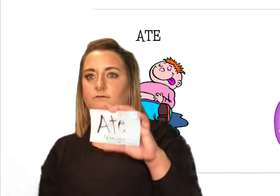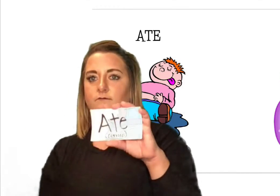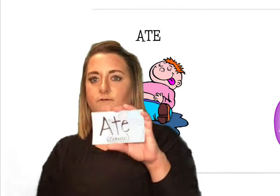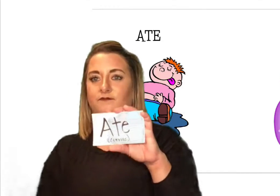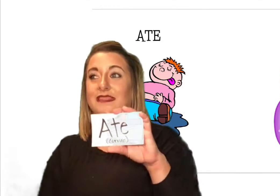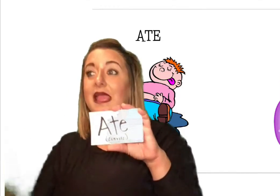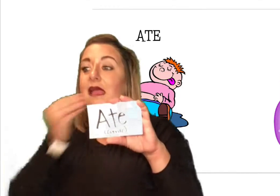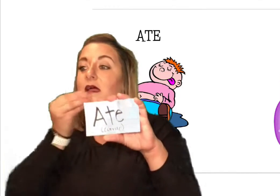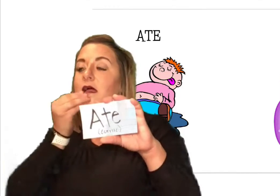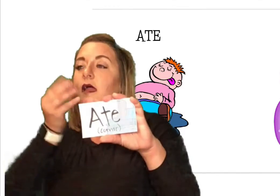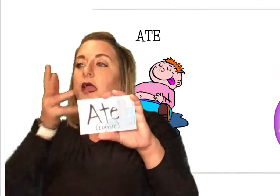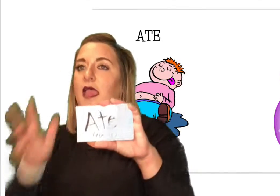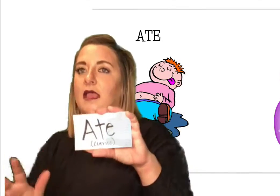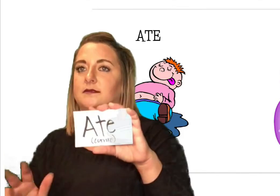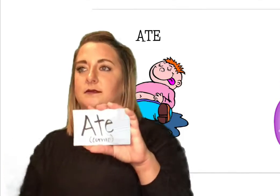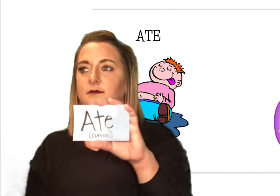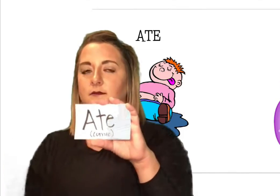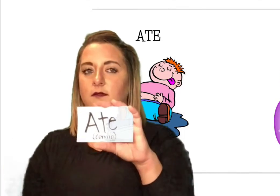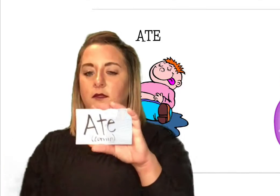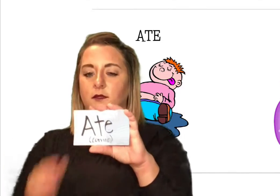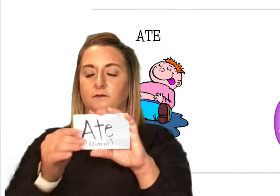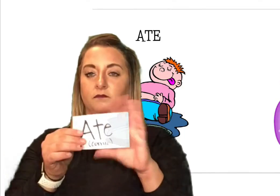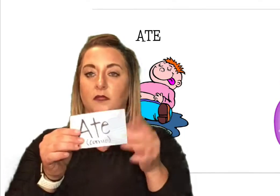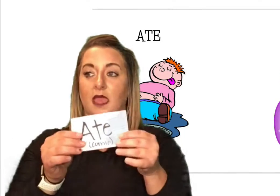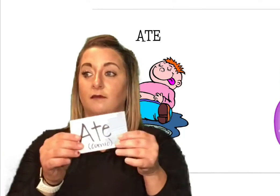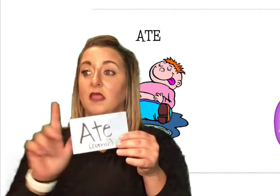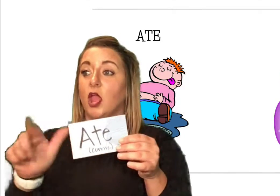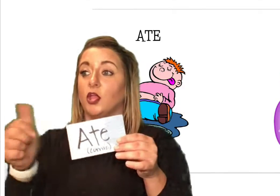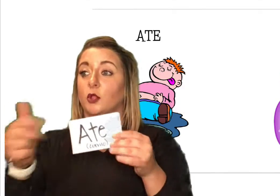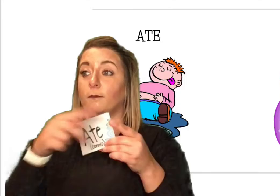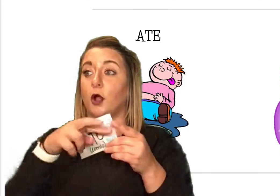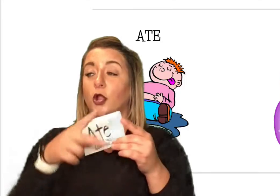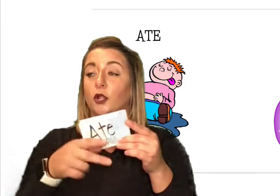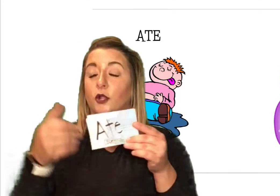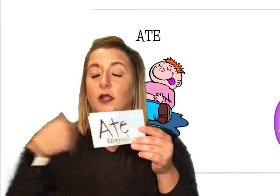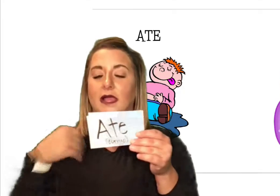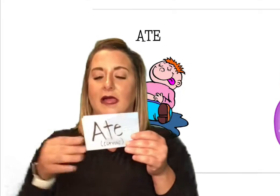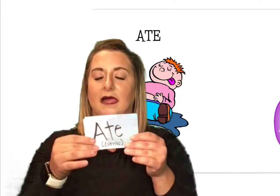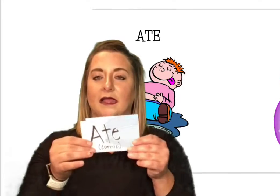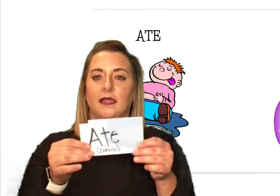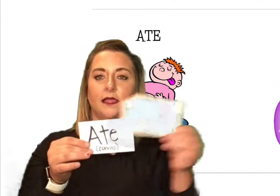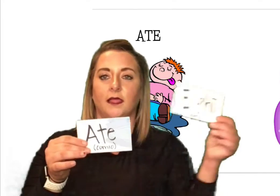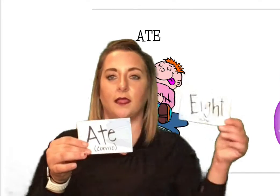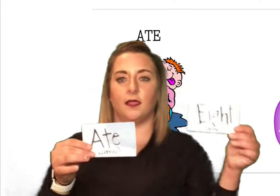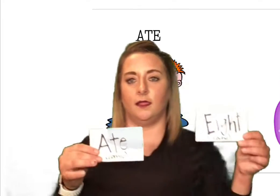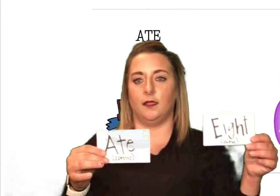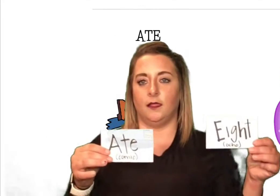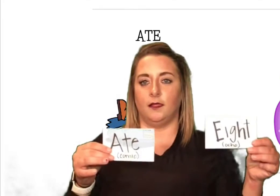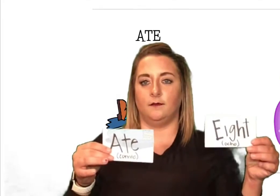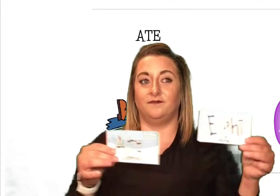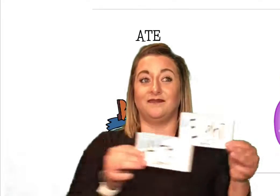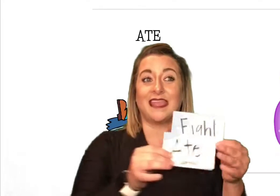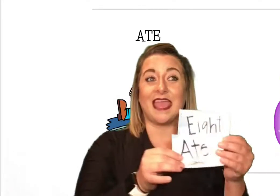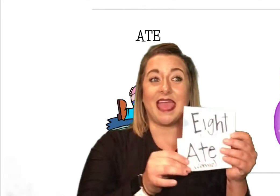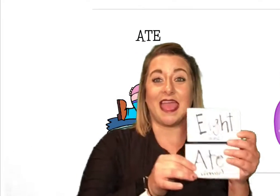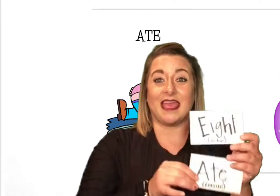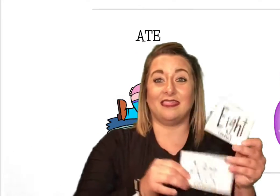pizza. 8. Okay? Your partner had